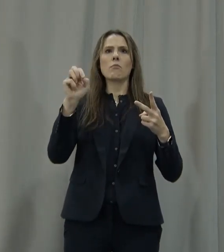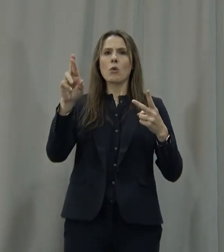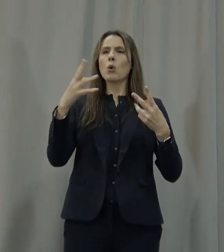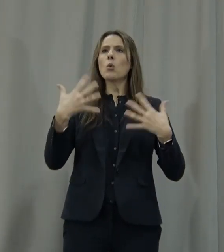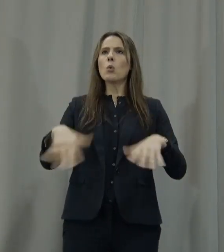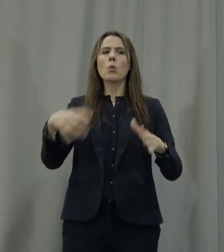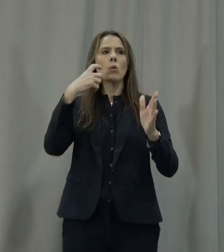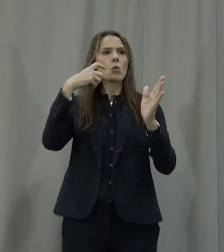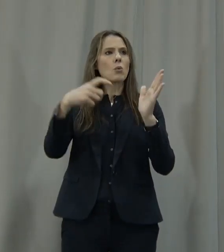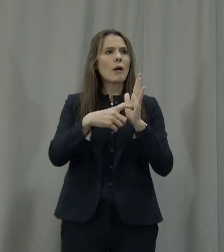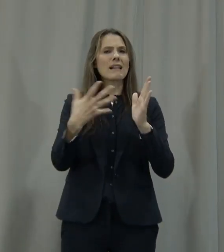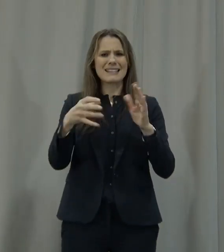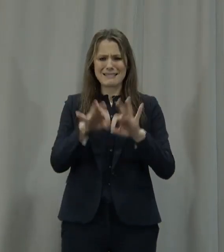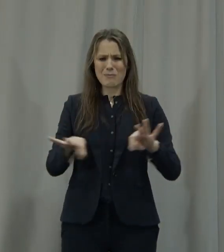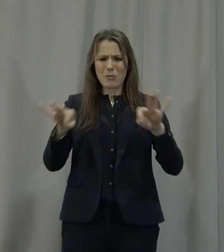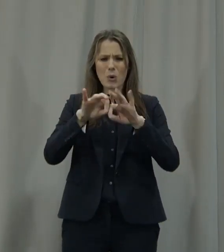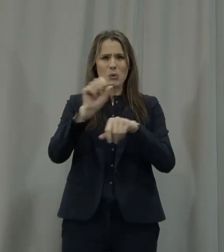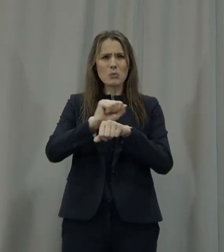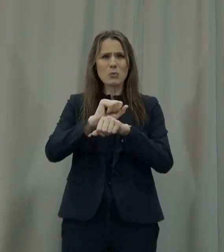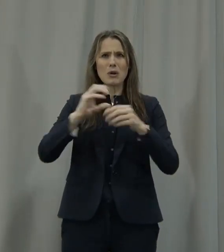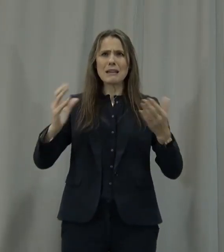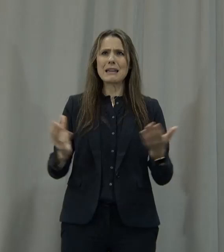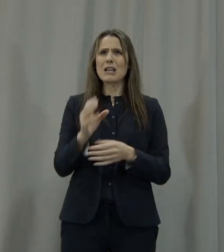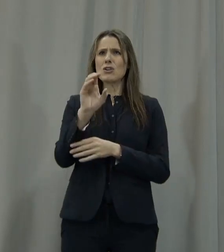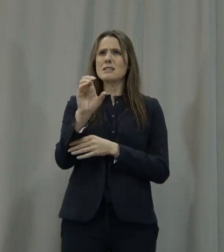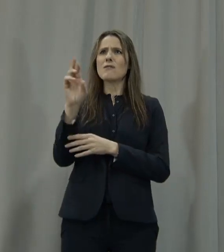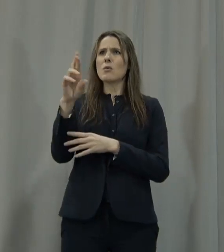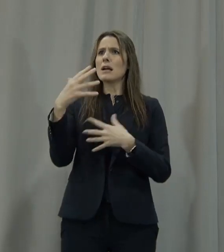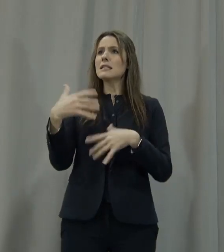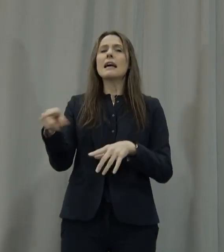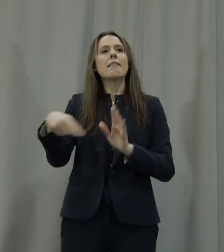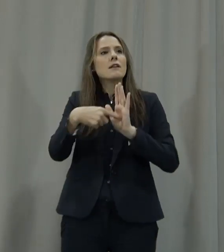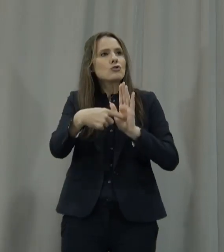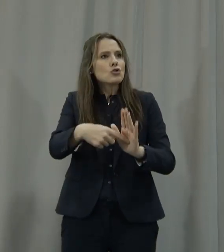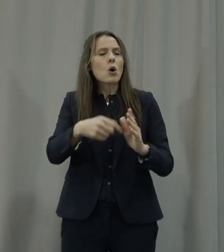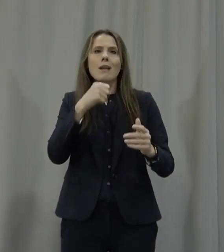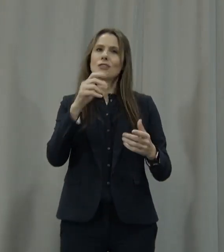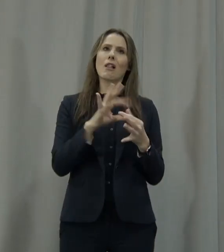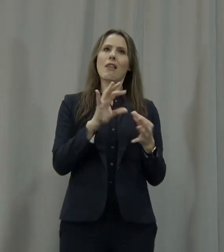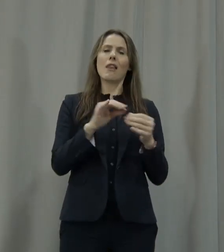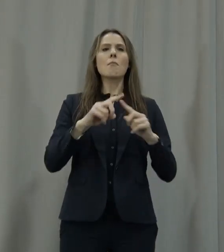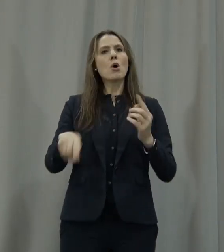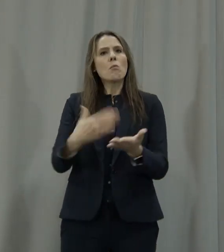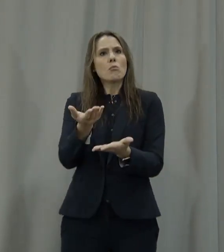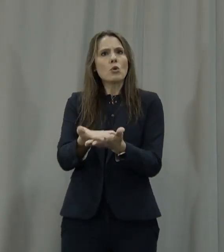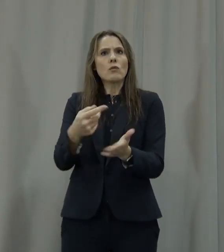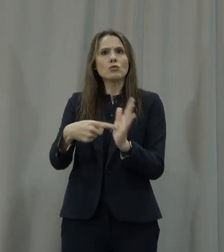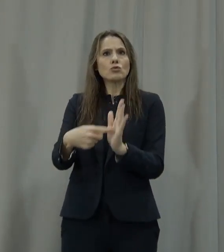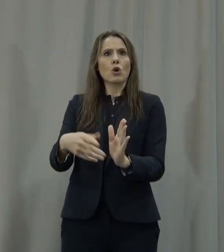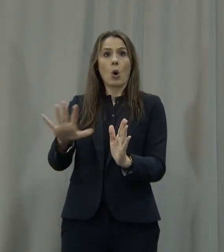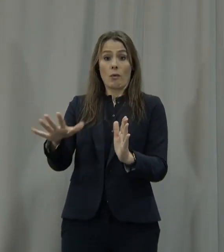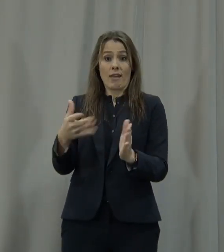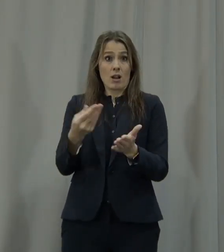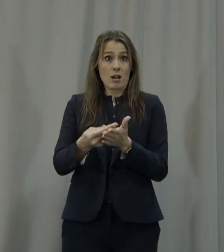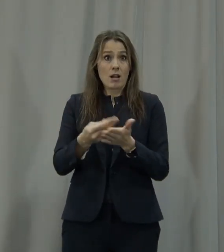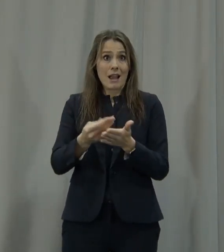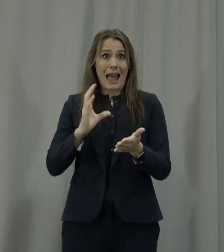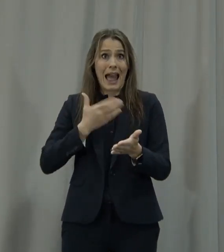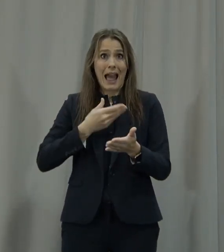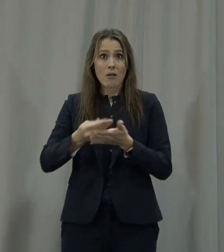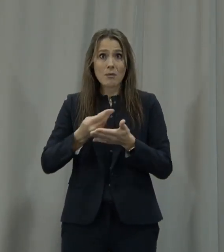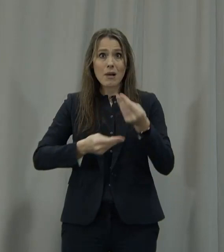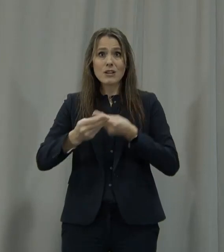and they've demonstrated that through their actions in terms of recommending an increase in our budget of